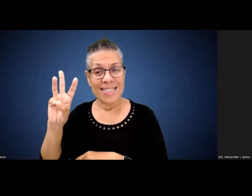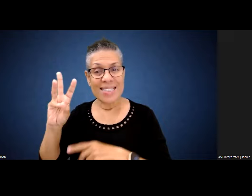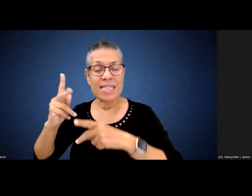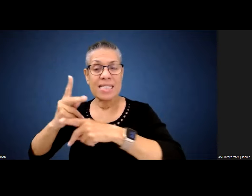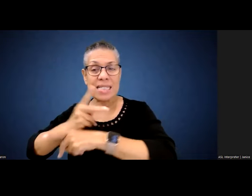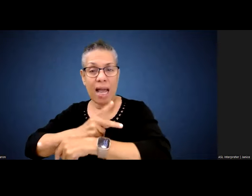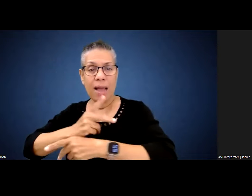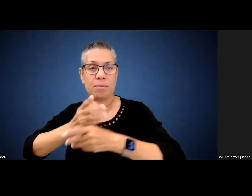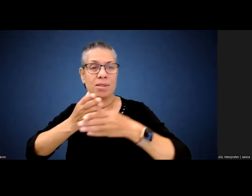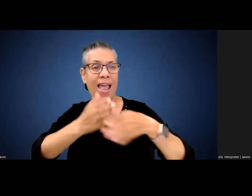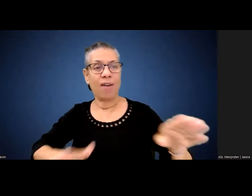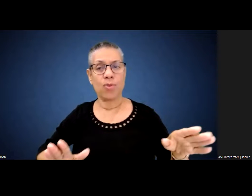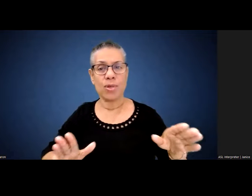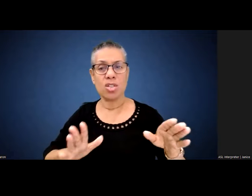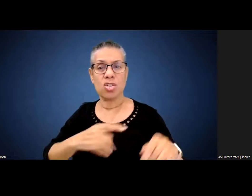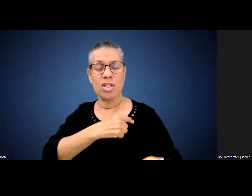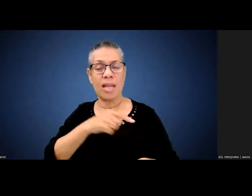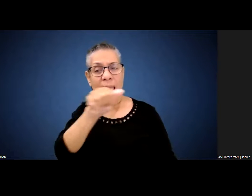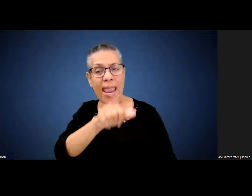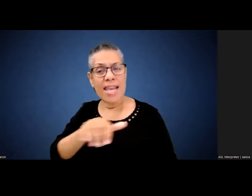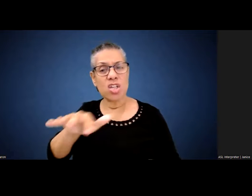Asian median household income.